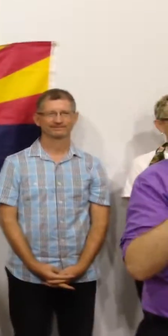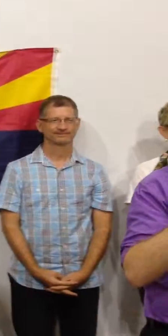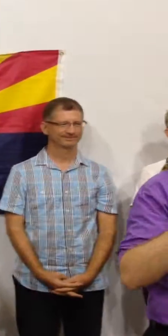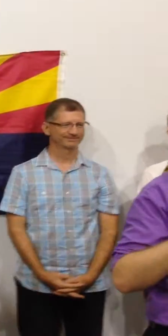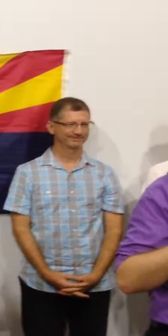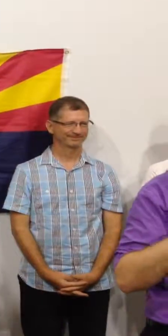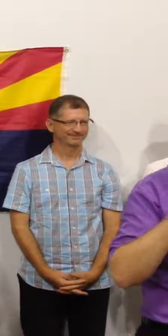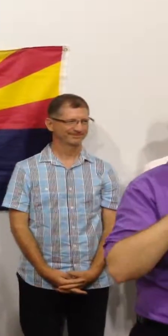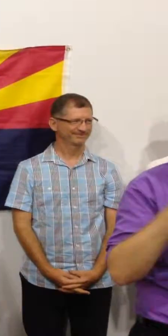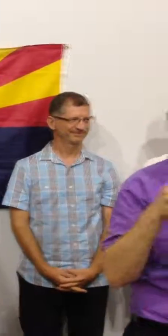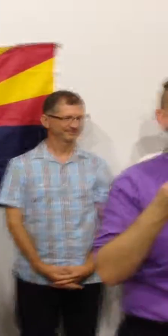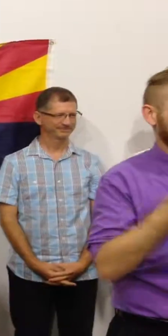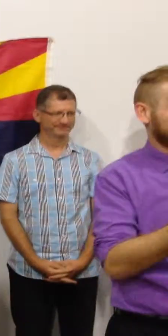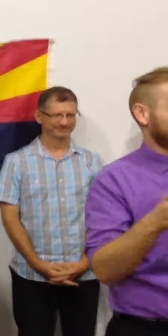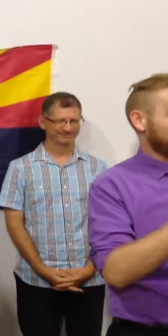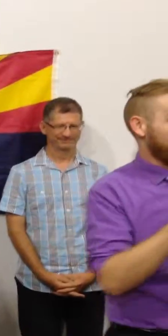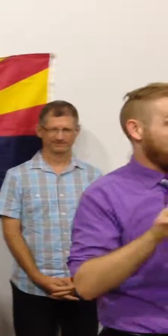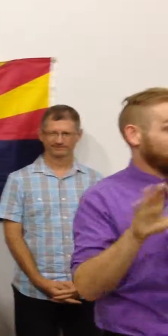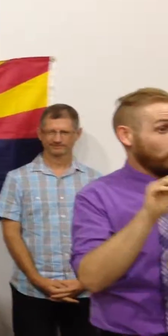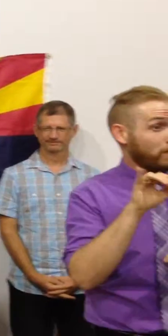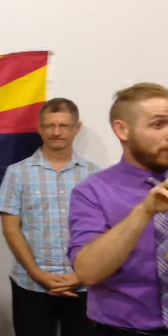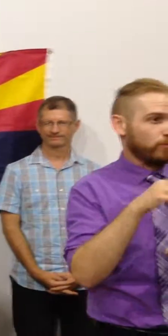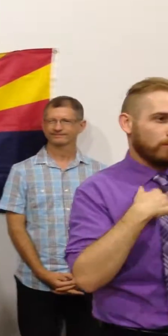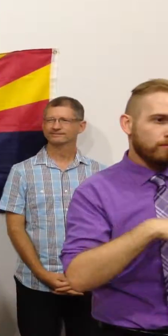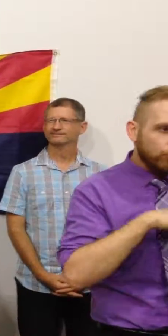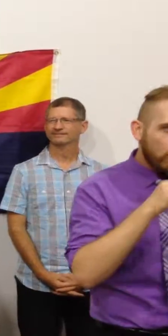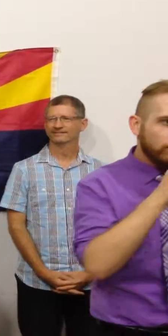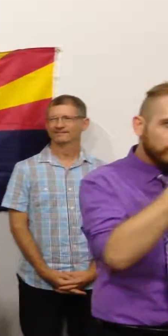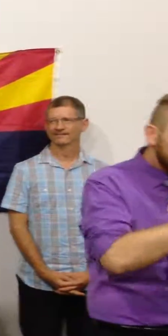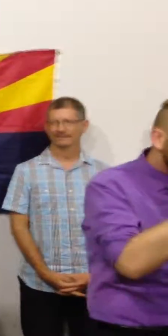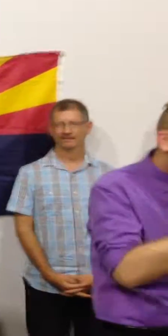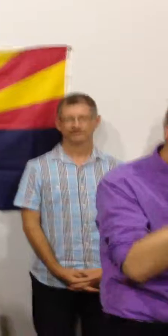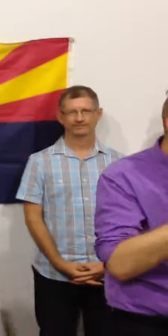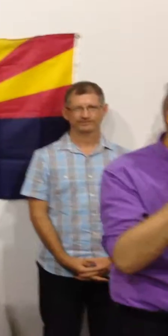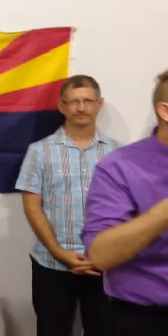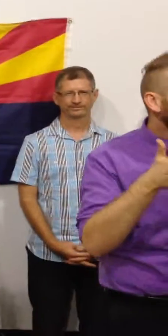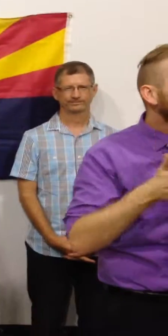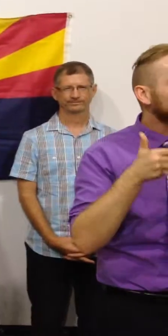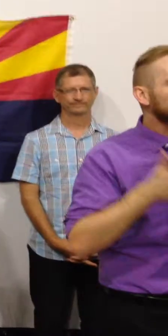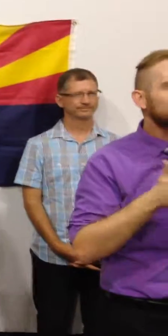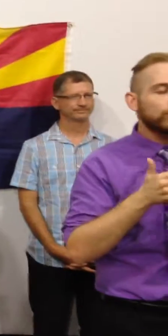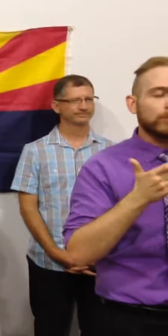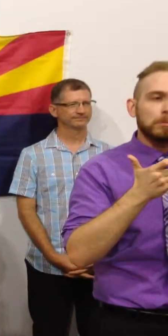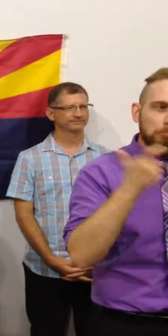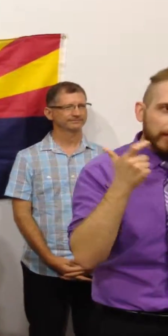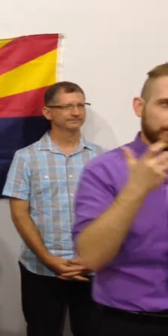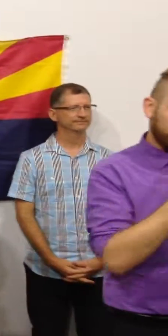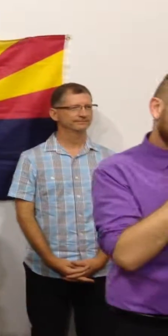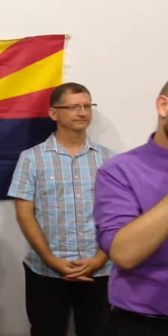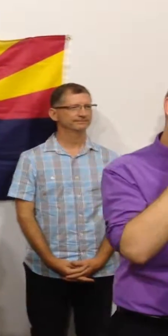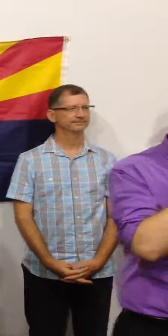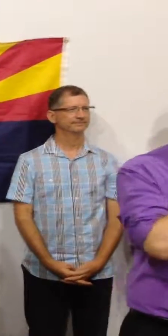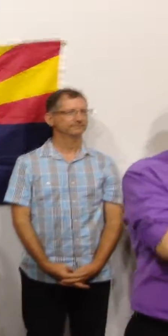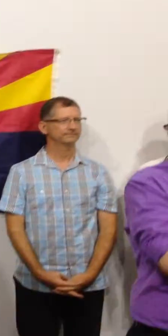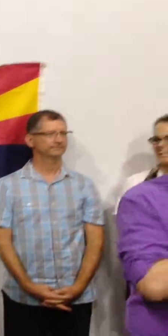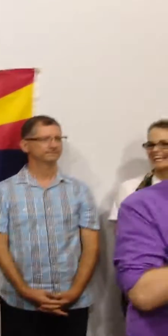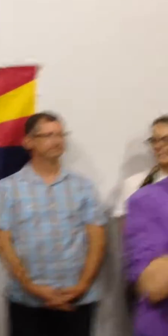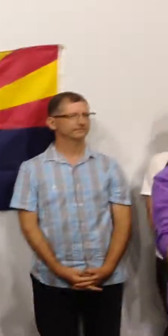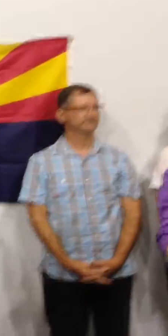so many more. But I just want to say, as mayor, I am so proud of each and every one of you. As we just stated, this is a very big victory today. More battles